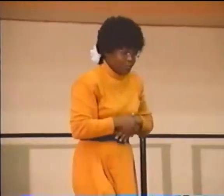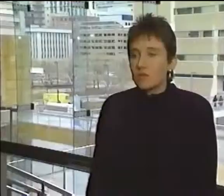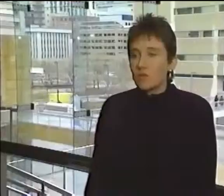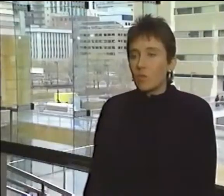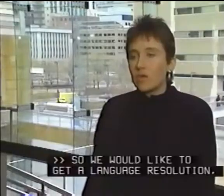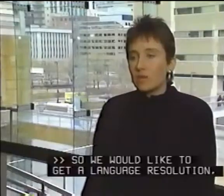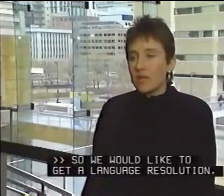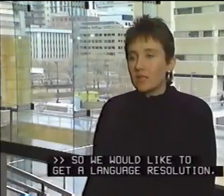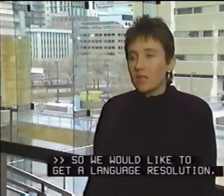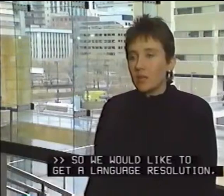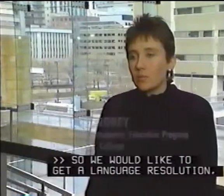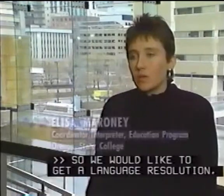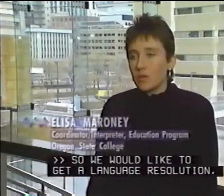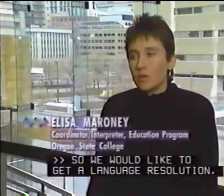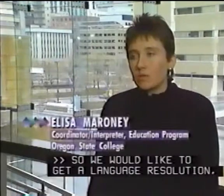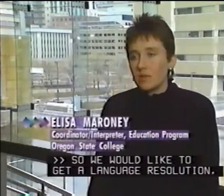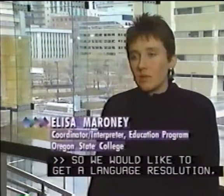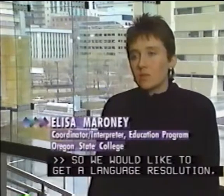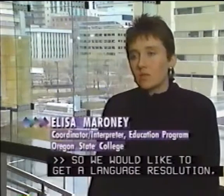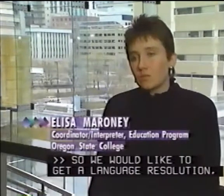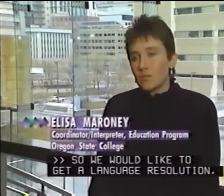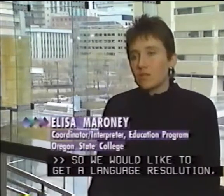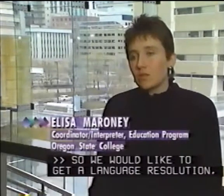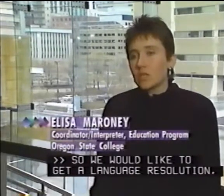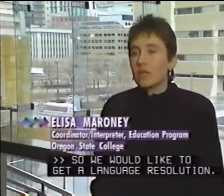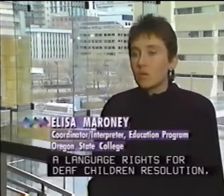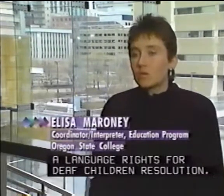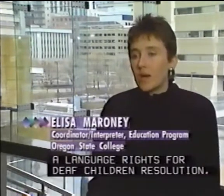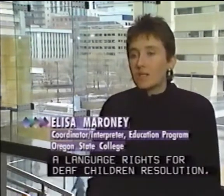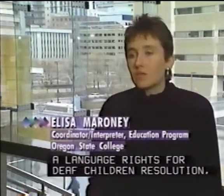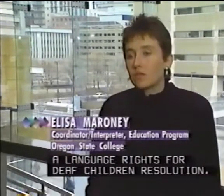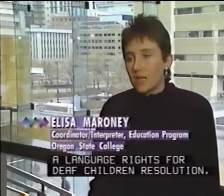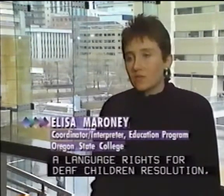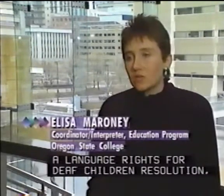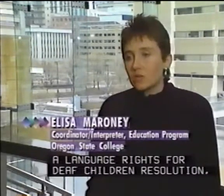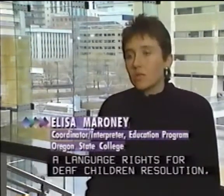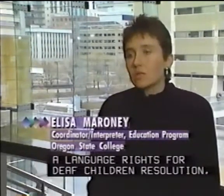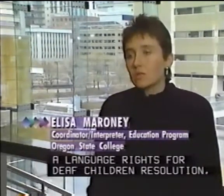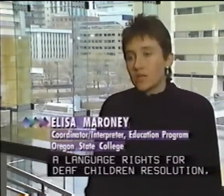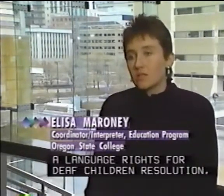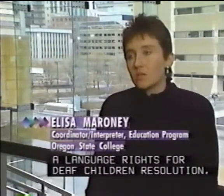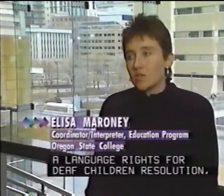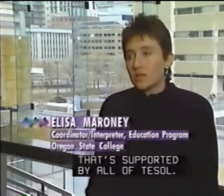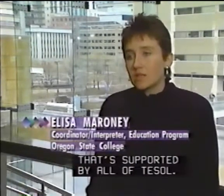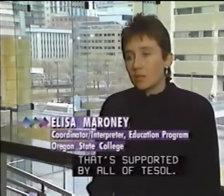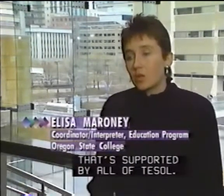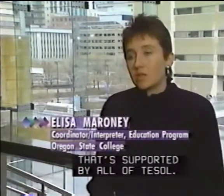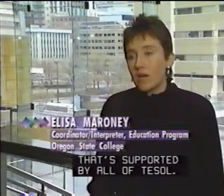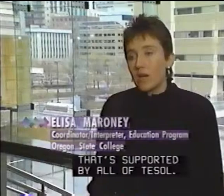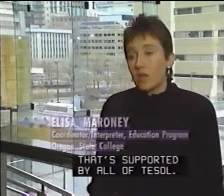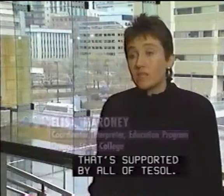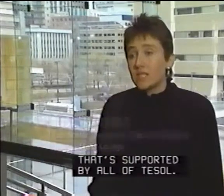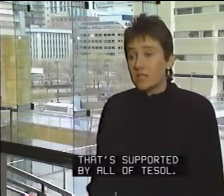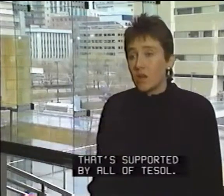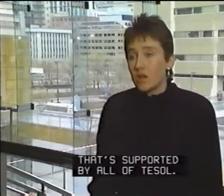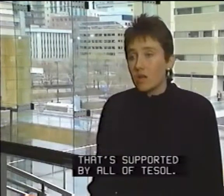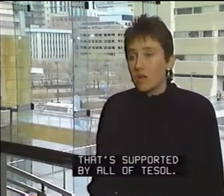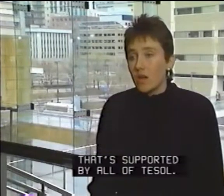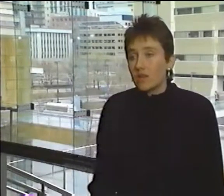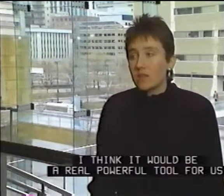So we would like to get a language resolution, a language rights for deaf children resolution that's supported by all of TESOL. I think